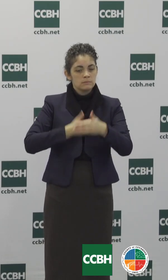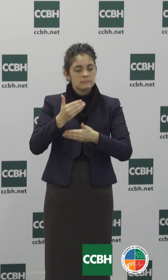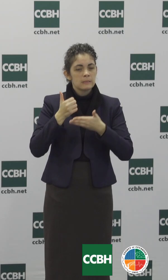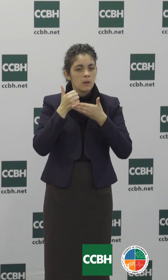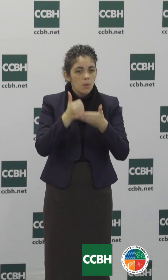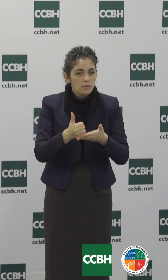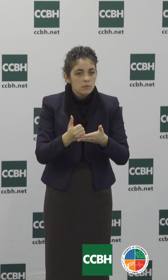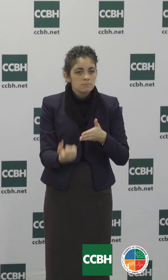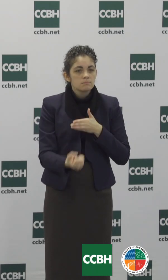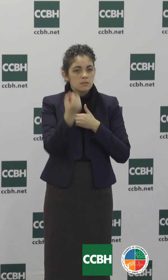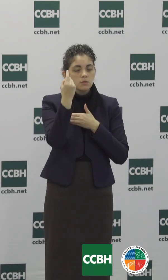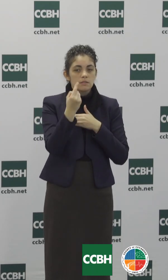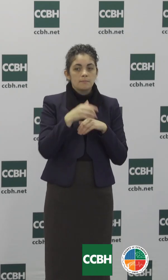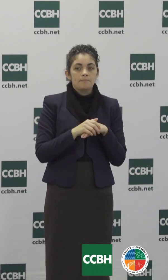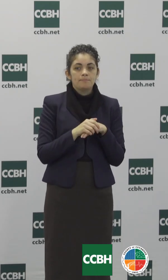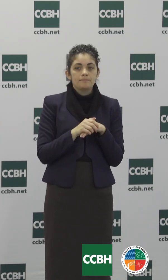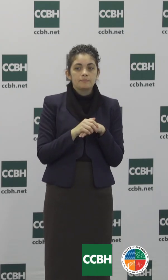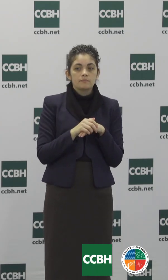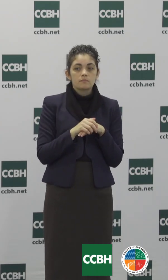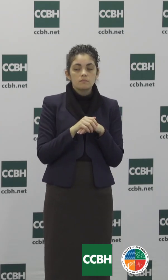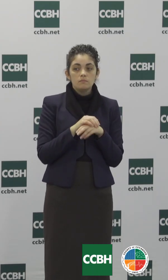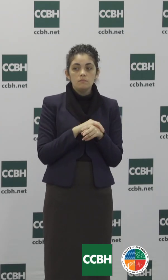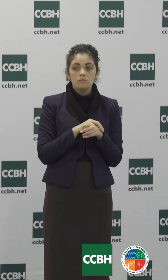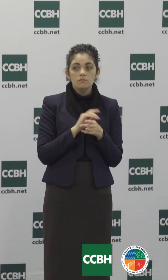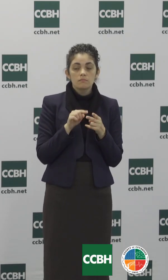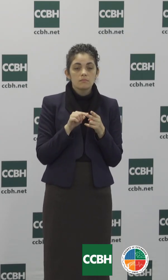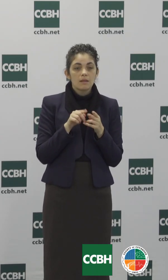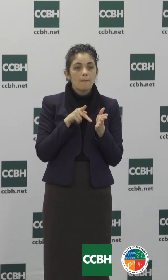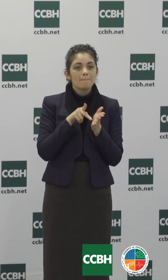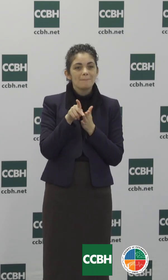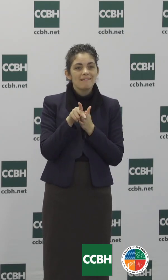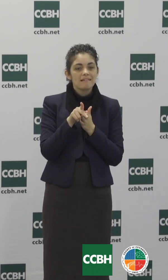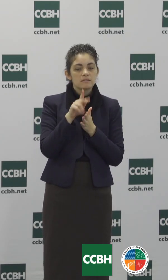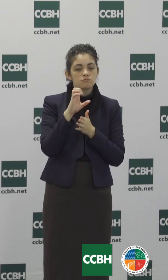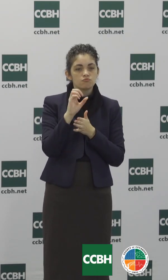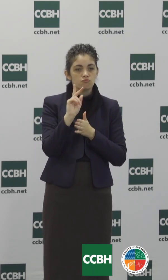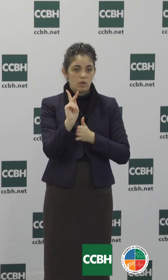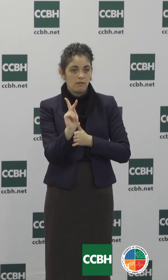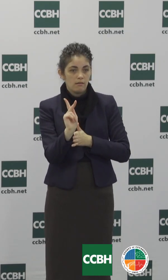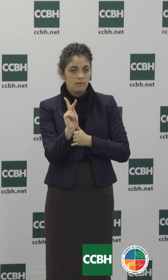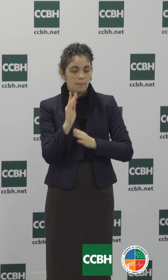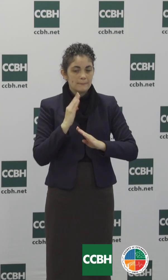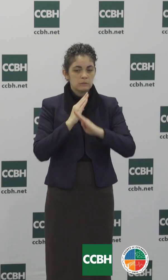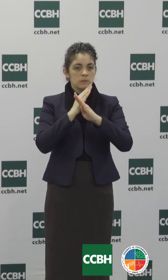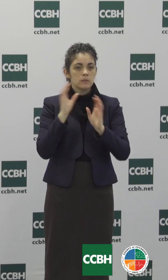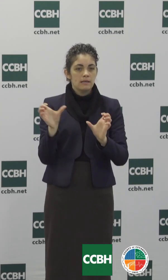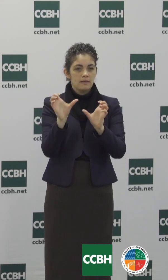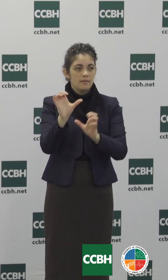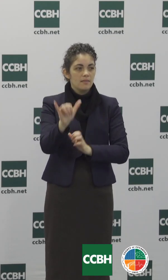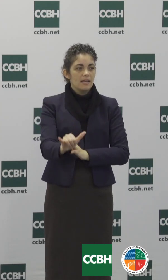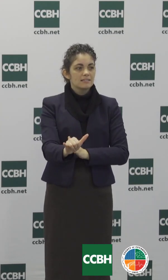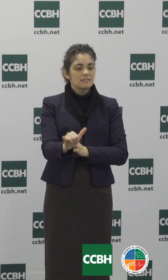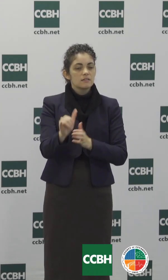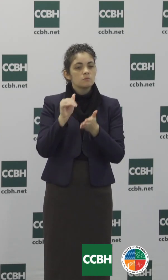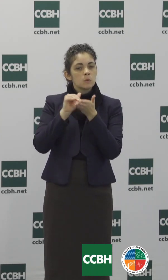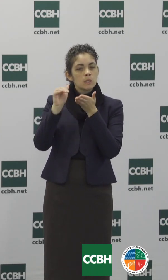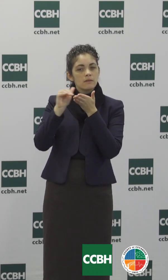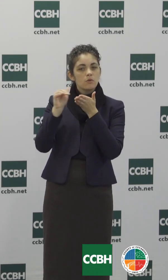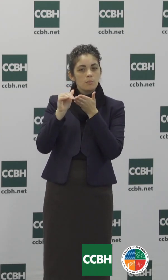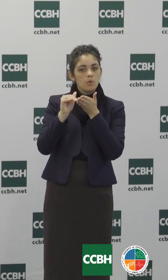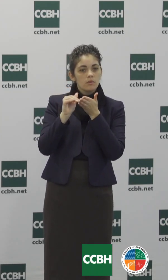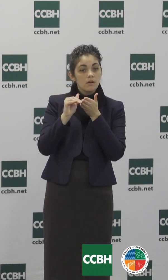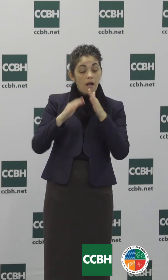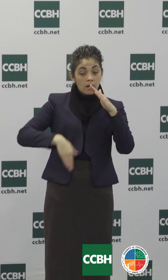The second SBA loan program is the Paycheck Protection Act. This is a forgivable loan of up to